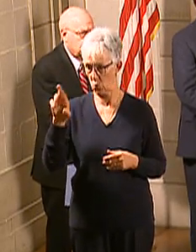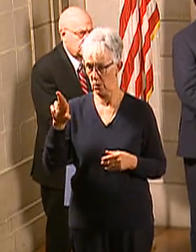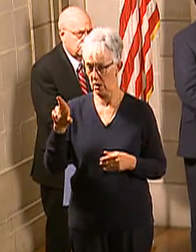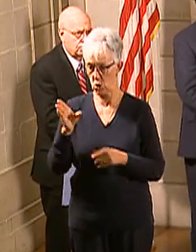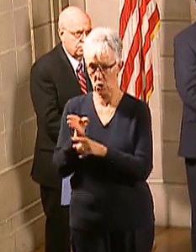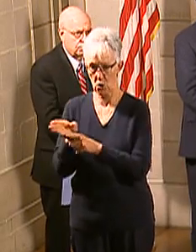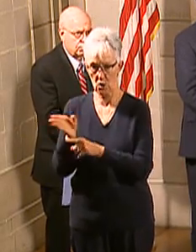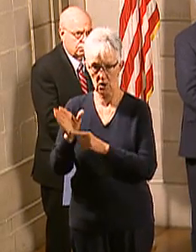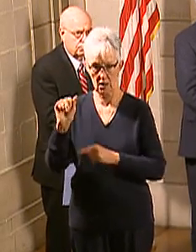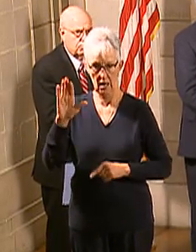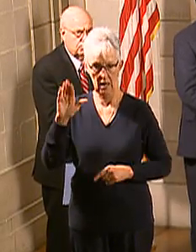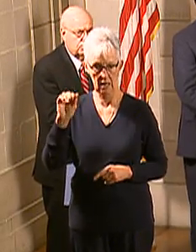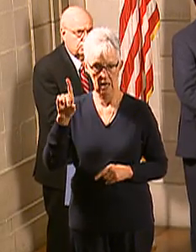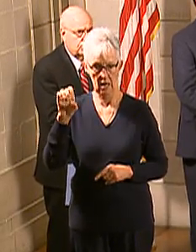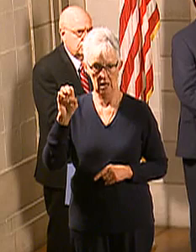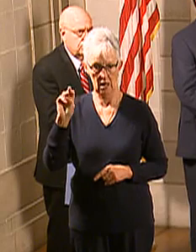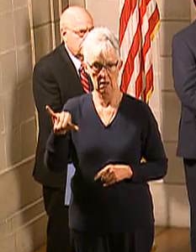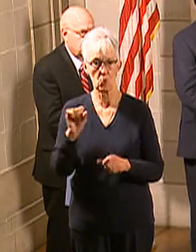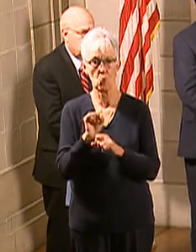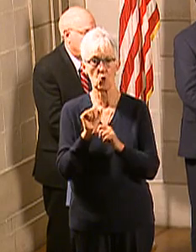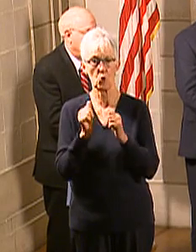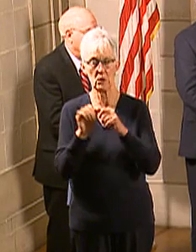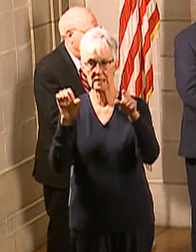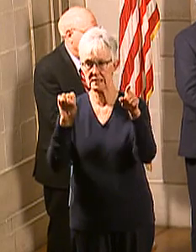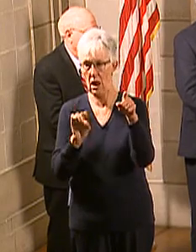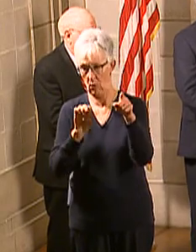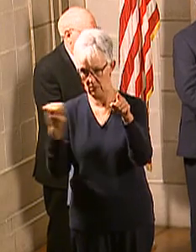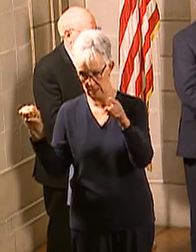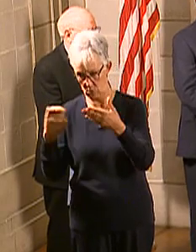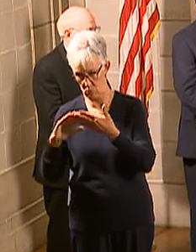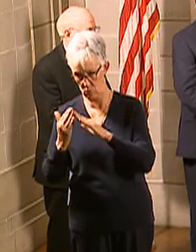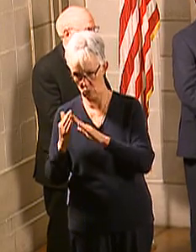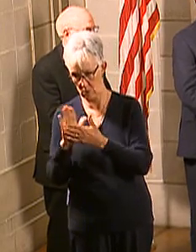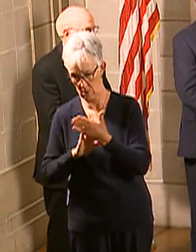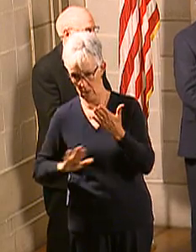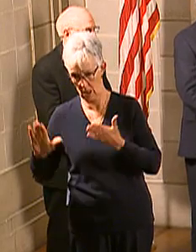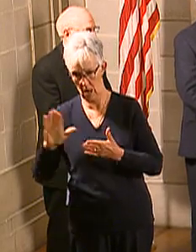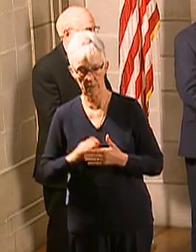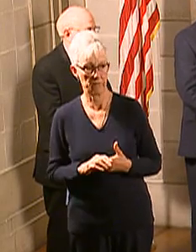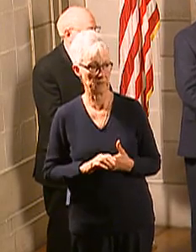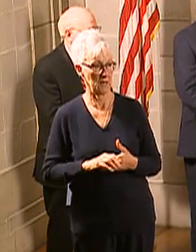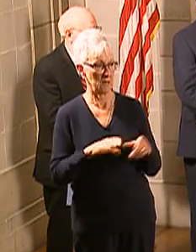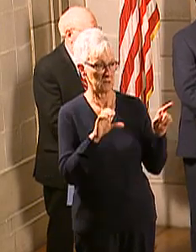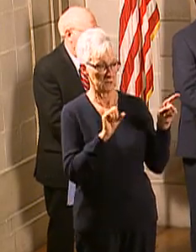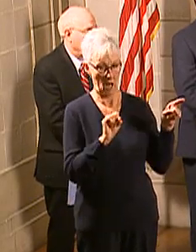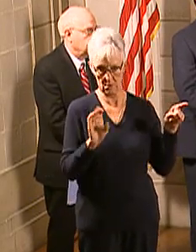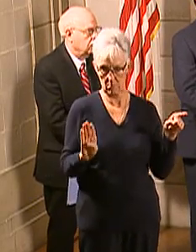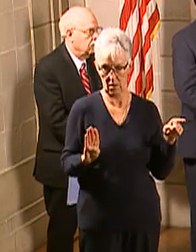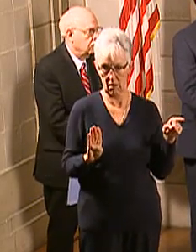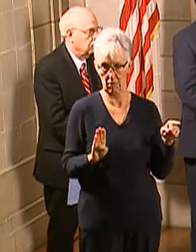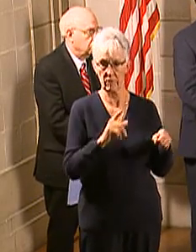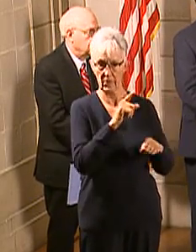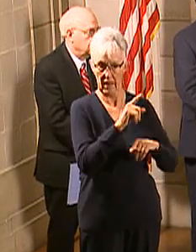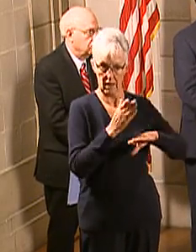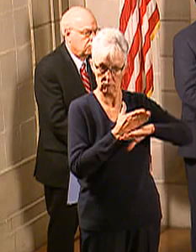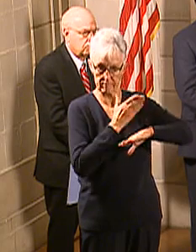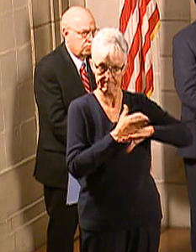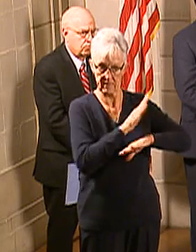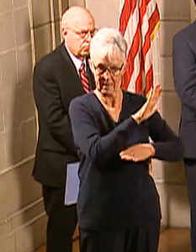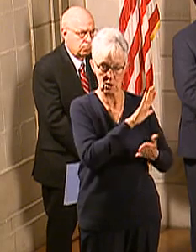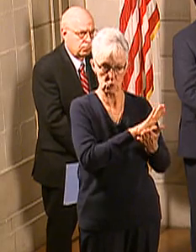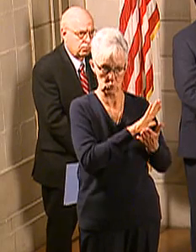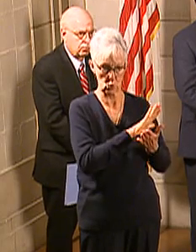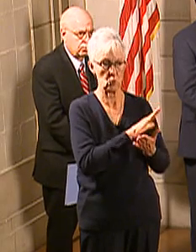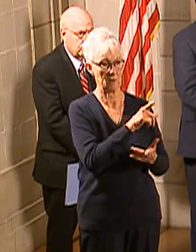with Southeast Community College and employers. You see it in Scottsbluff. When they did the renovation of their school there, they made sure they